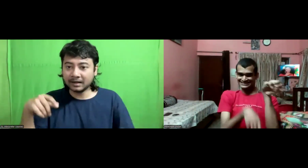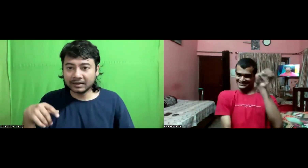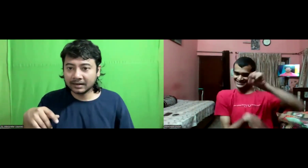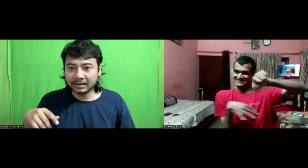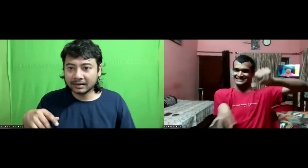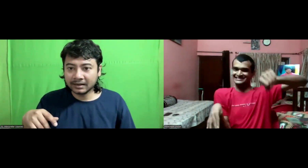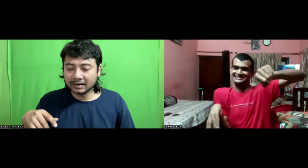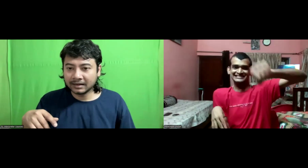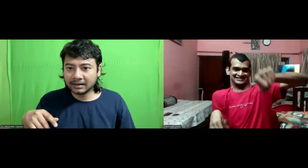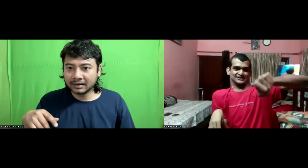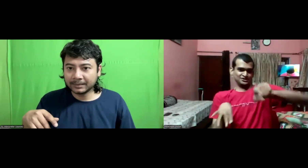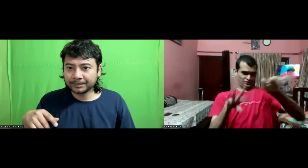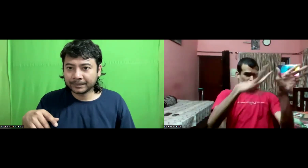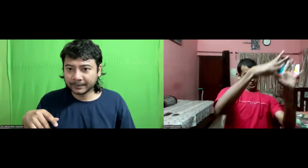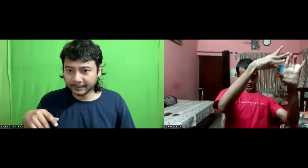Rama.